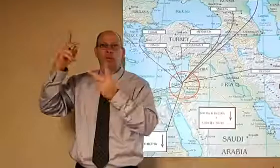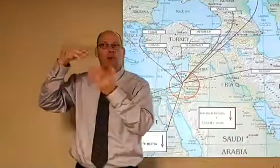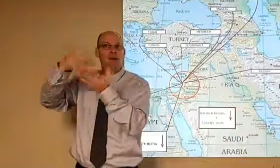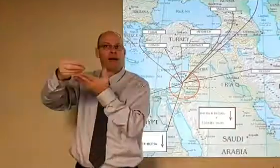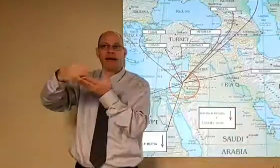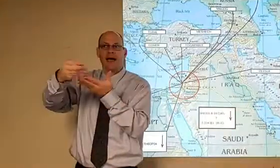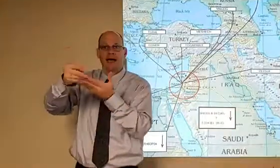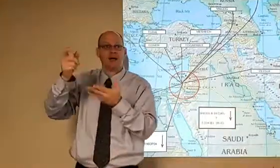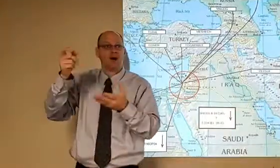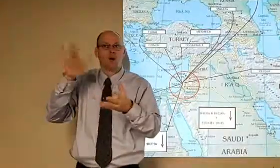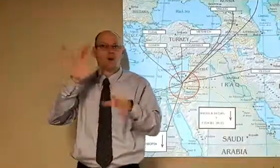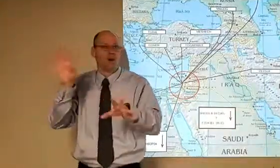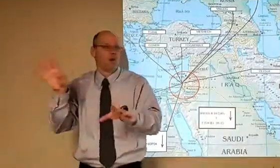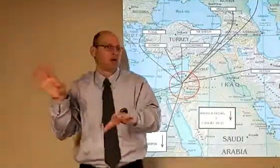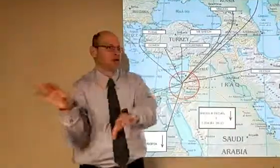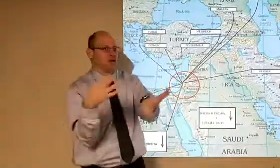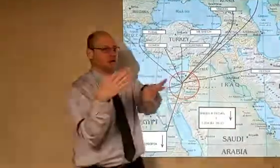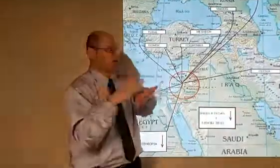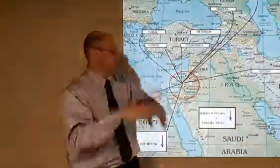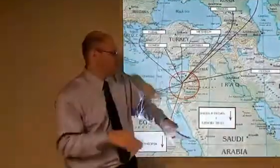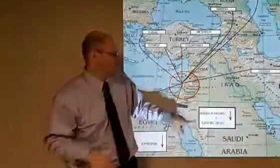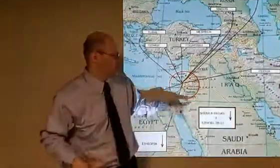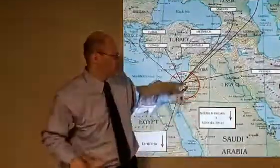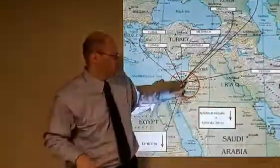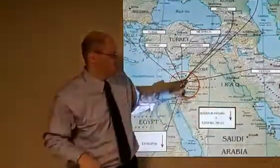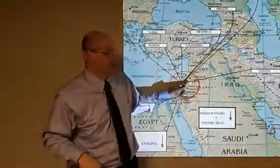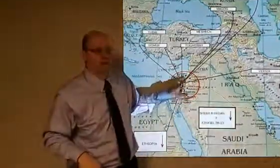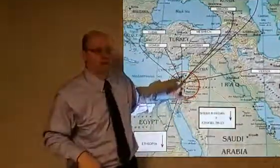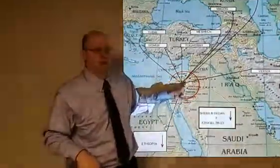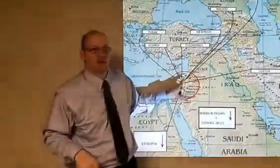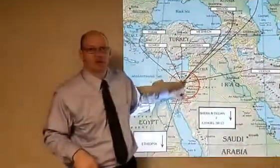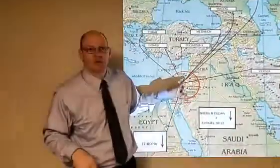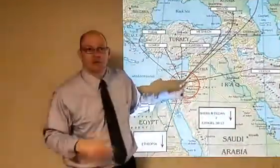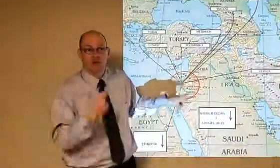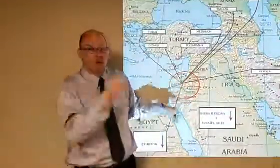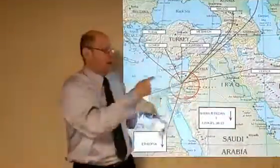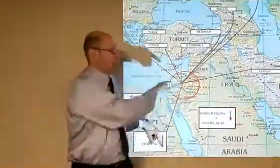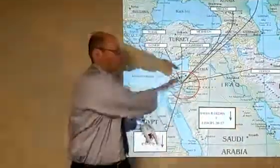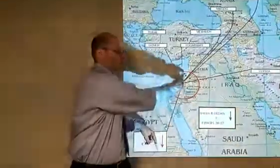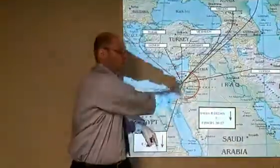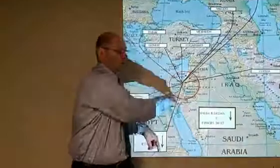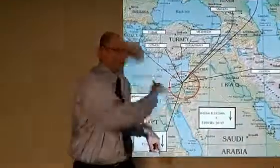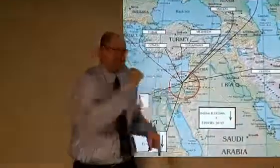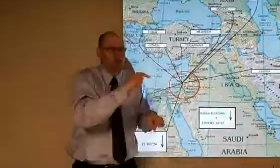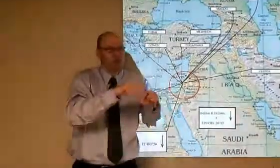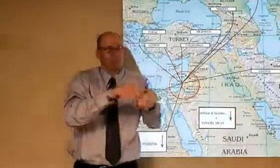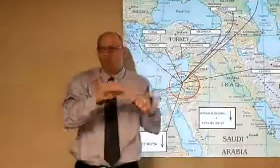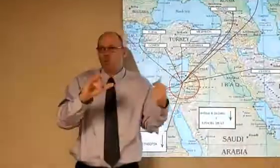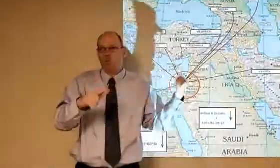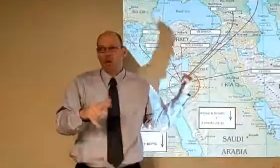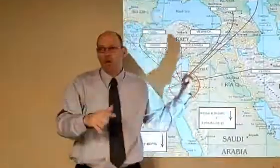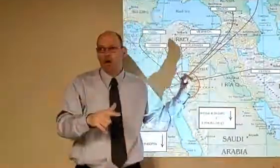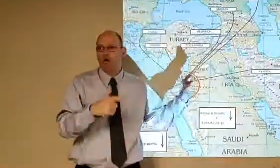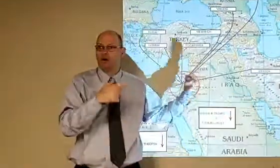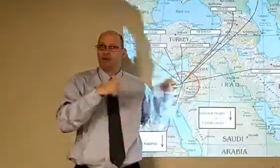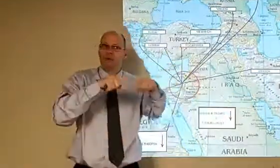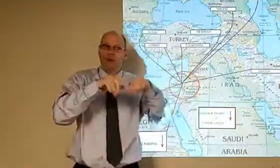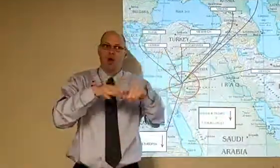profits decline and they'll become less of an attractive country? And they'll maybe go back to Israel. Because they're not dependent